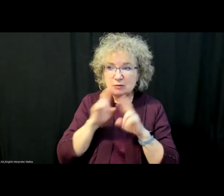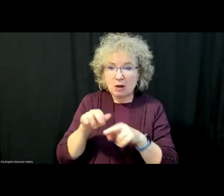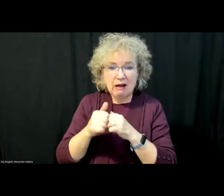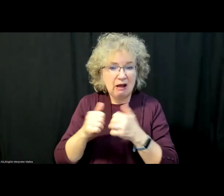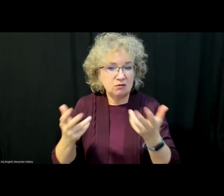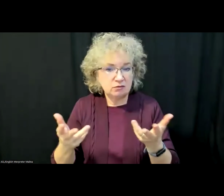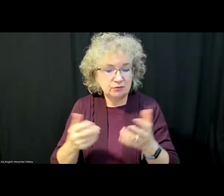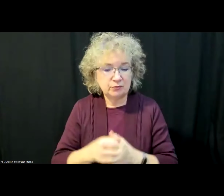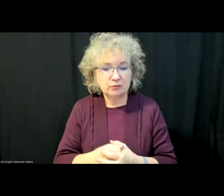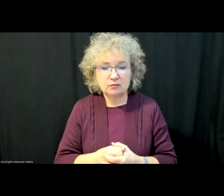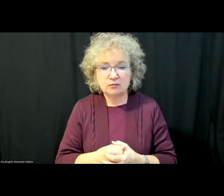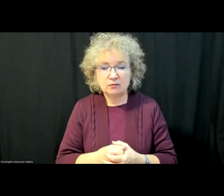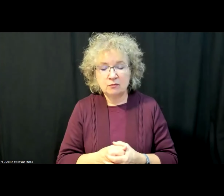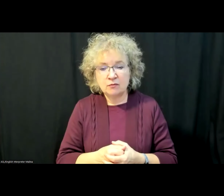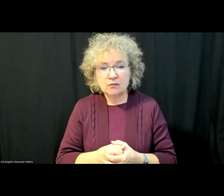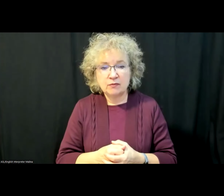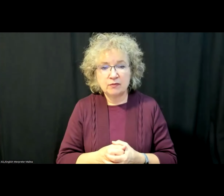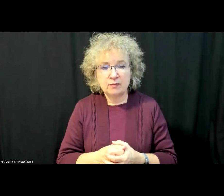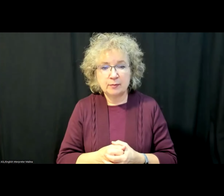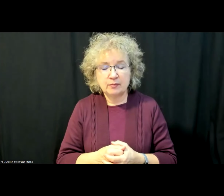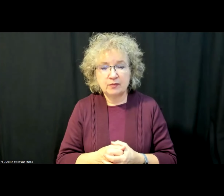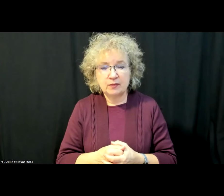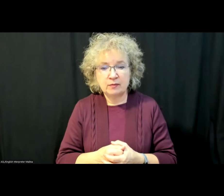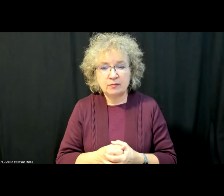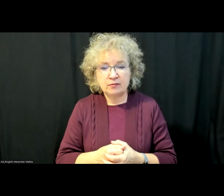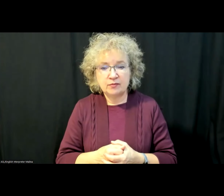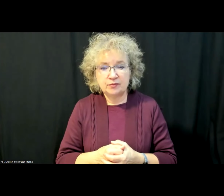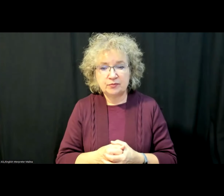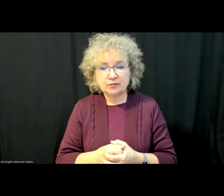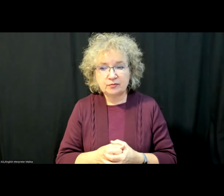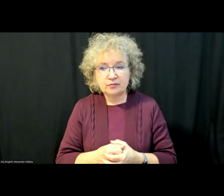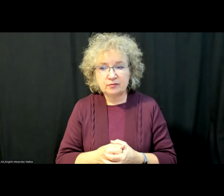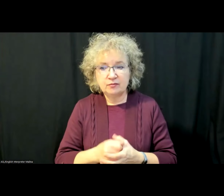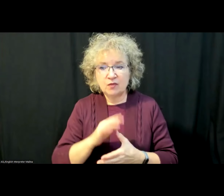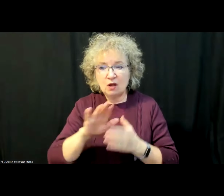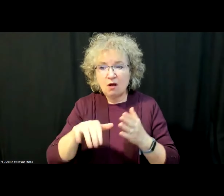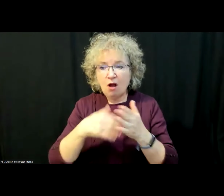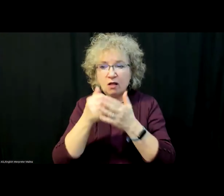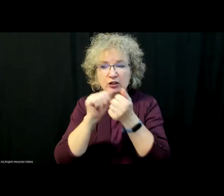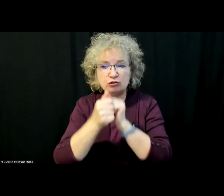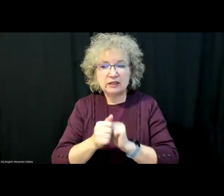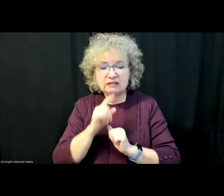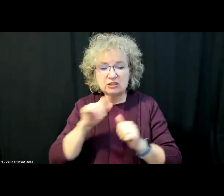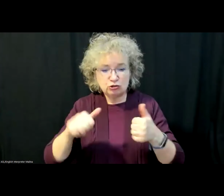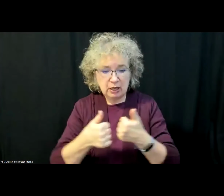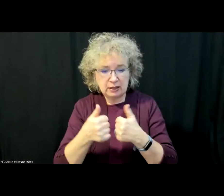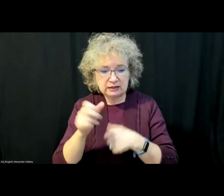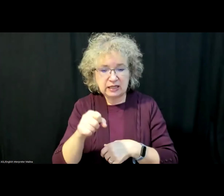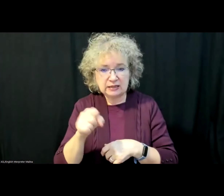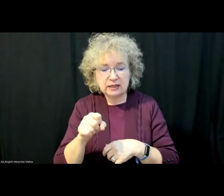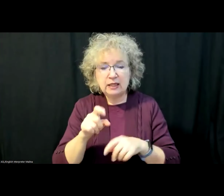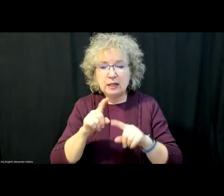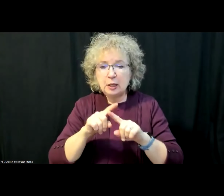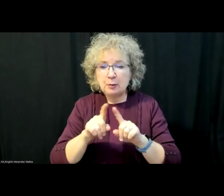you know, as challenging as, you know, all this changes. I feel